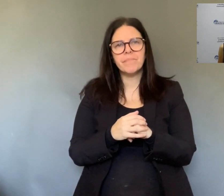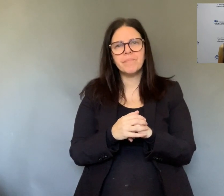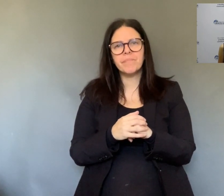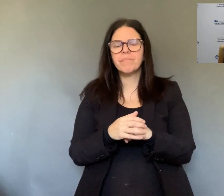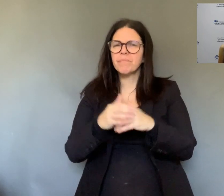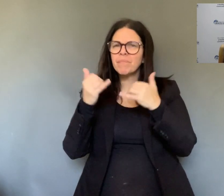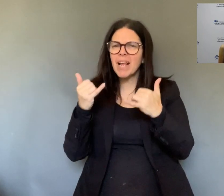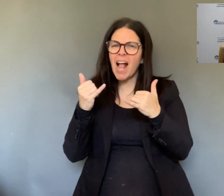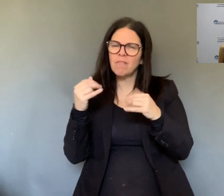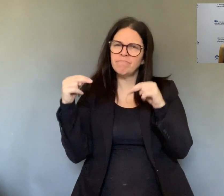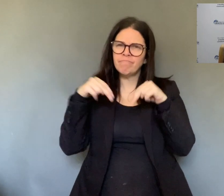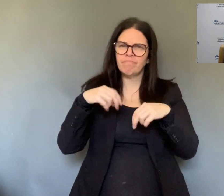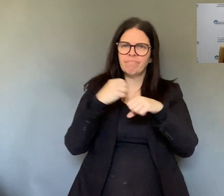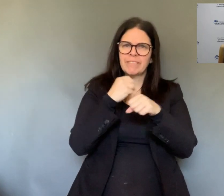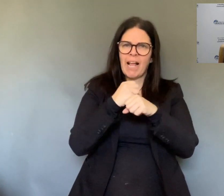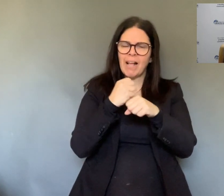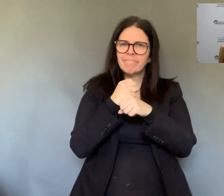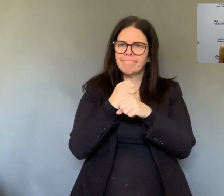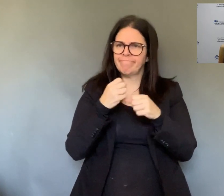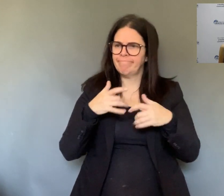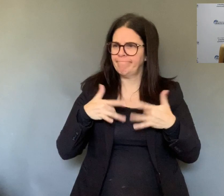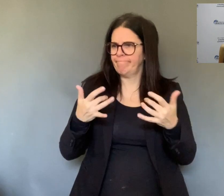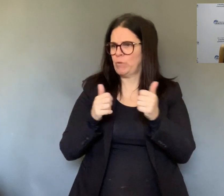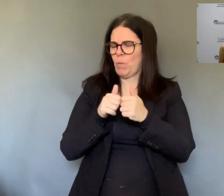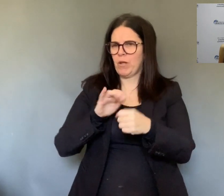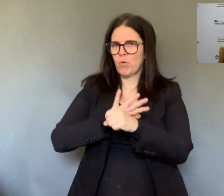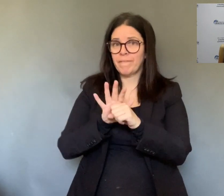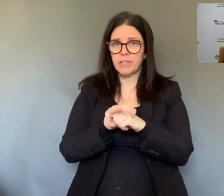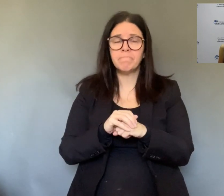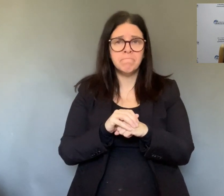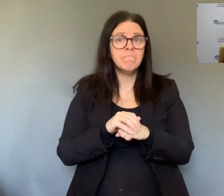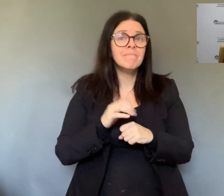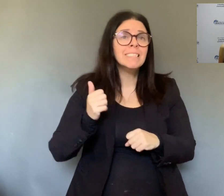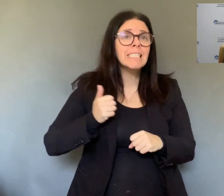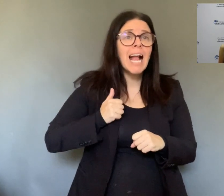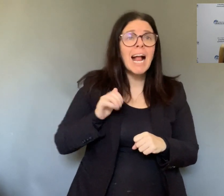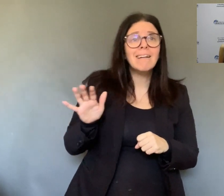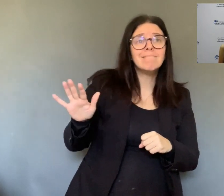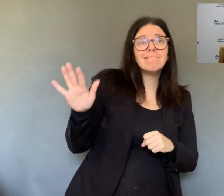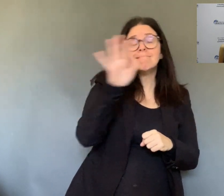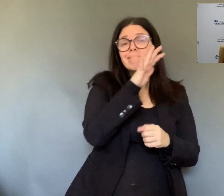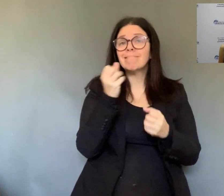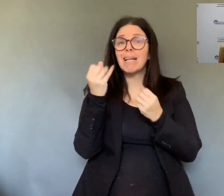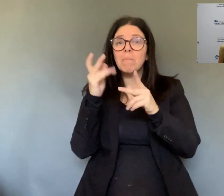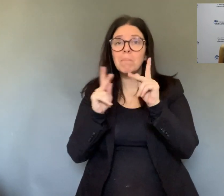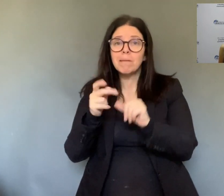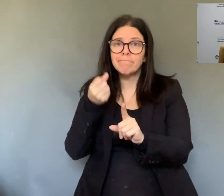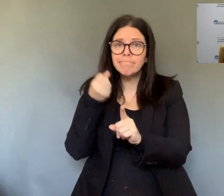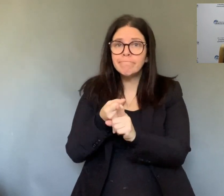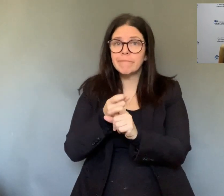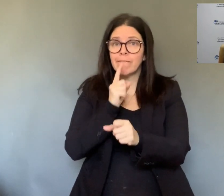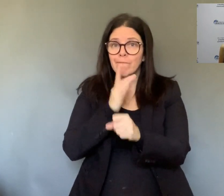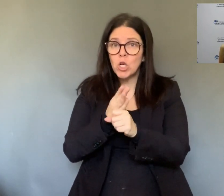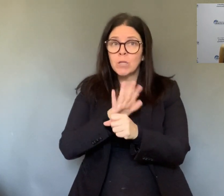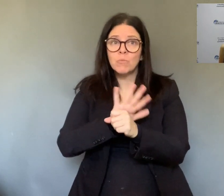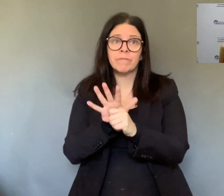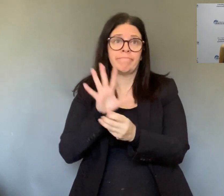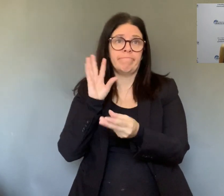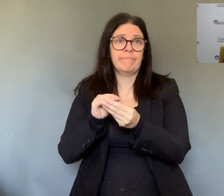cases are between the ages of 50 and 59, and 20% of our cases are 80 years and older.